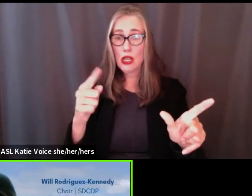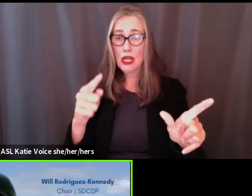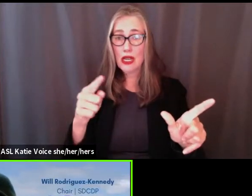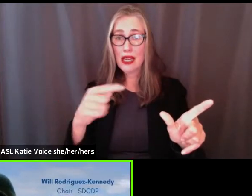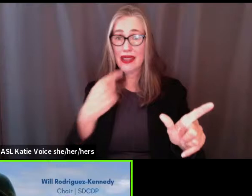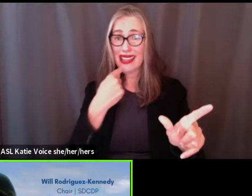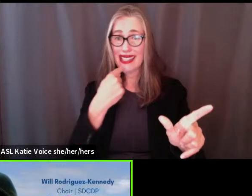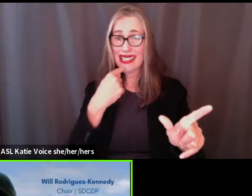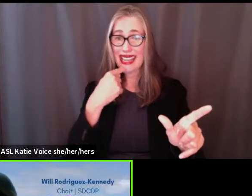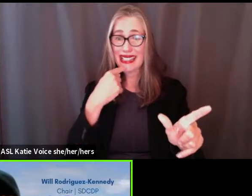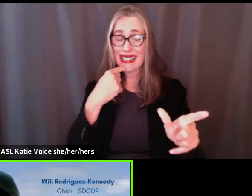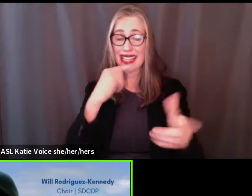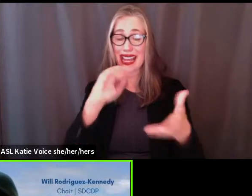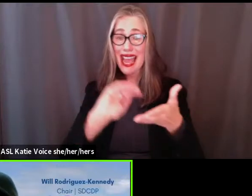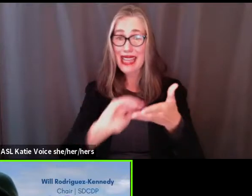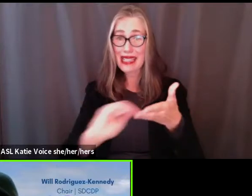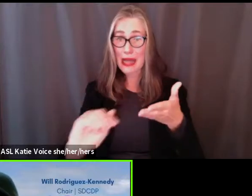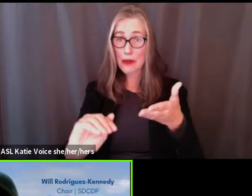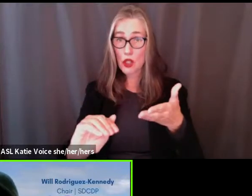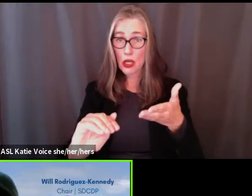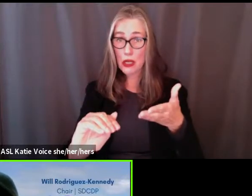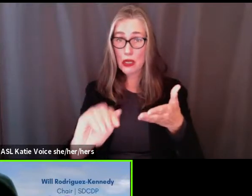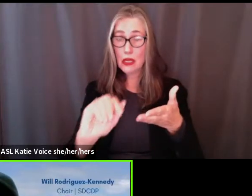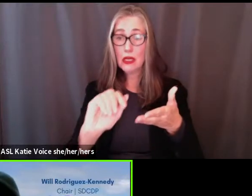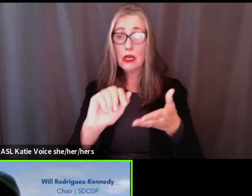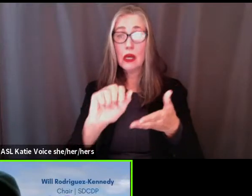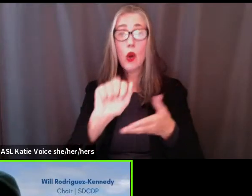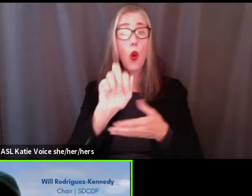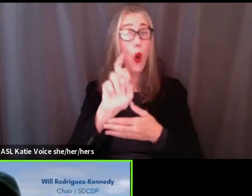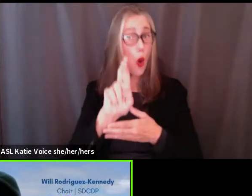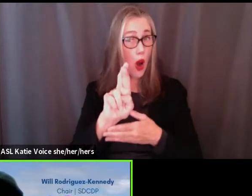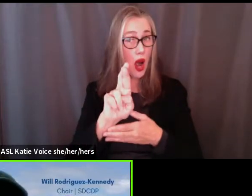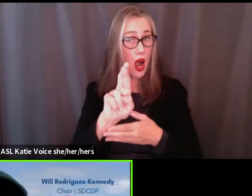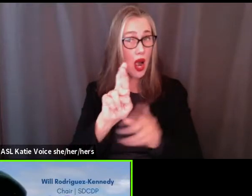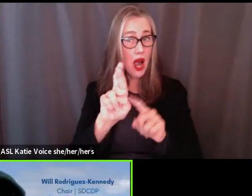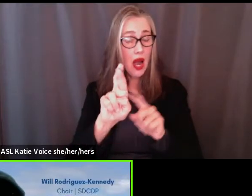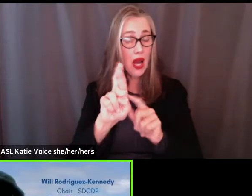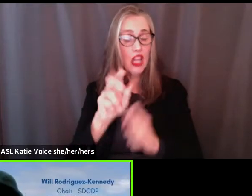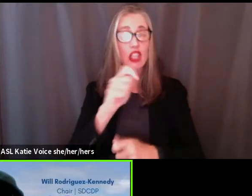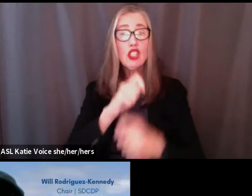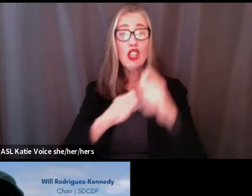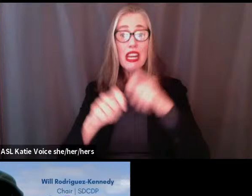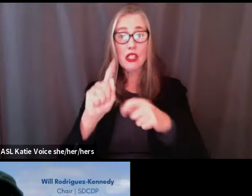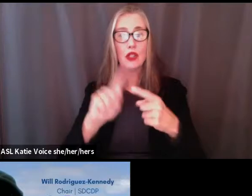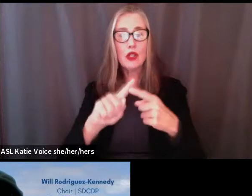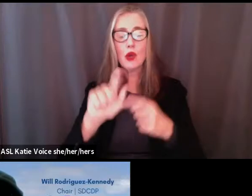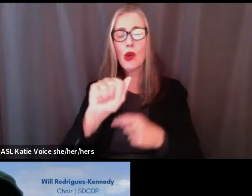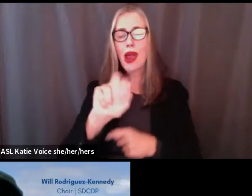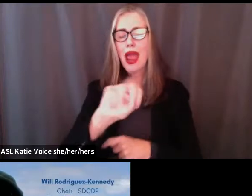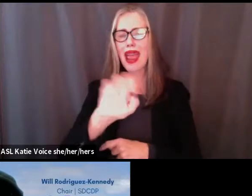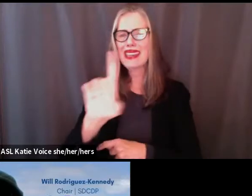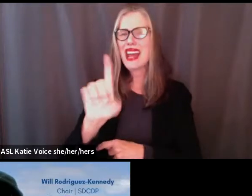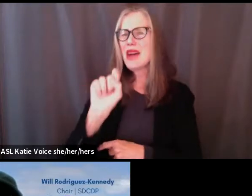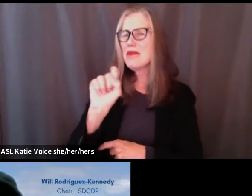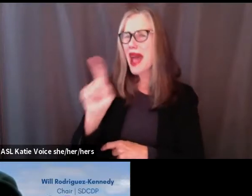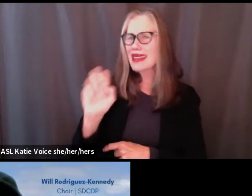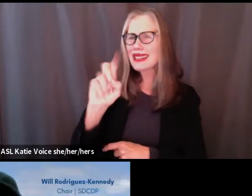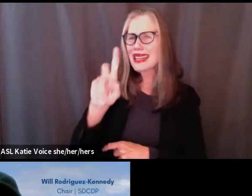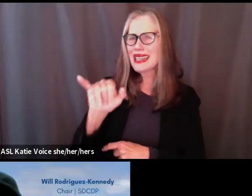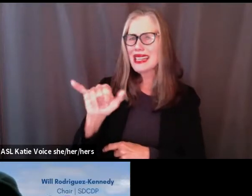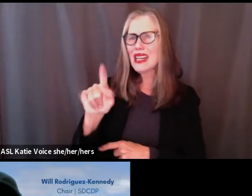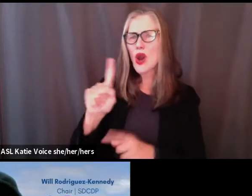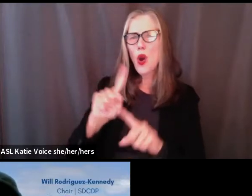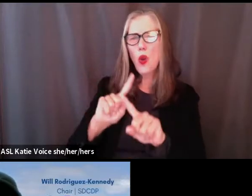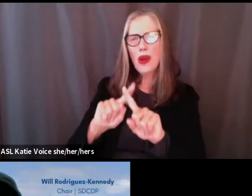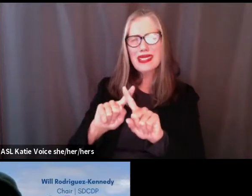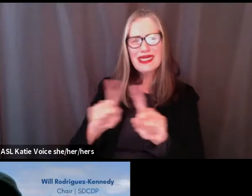exemption. Or a test, and I think you could just change it to and, I believe. So Mr. Kennedy, let me ask you something. What's the substantive difference